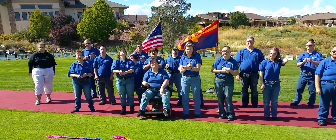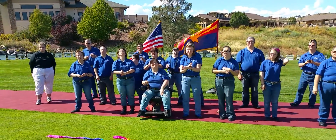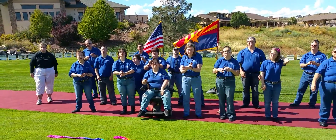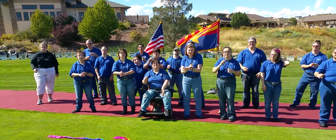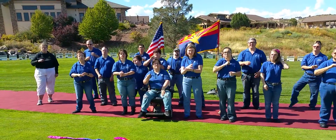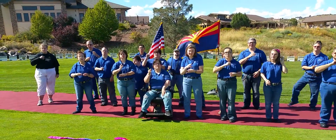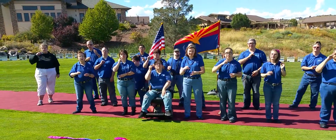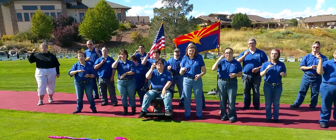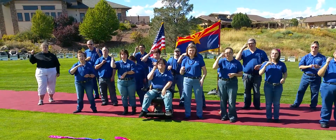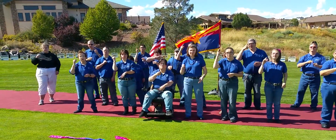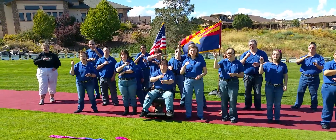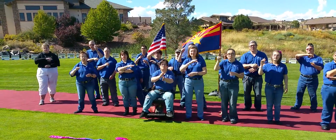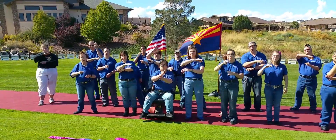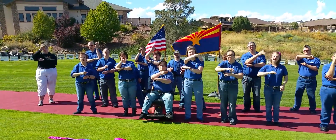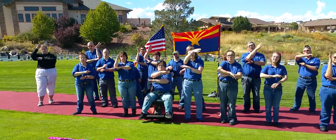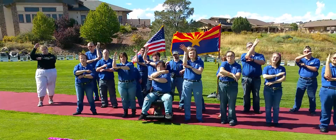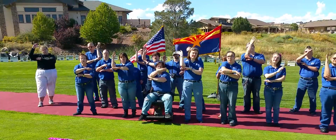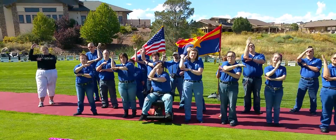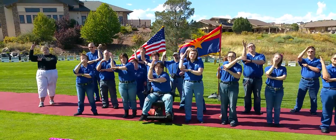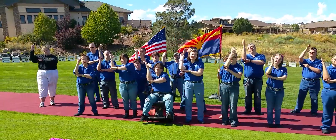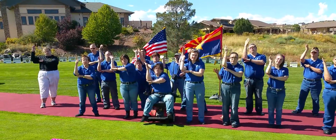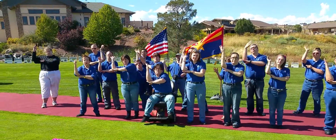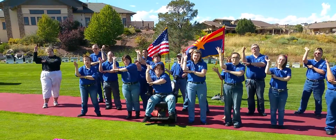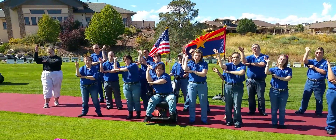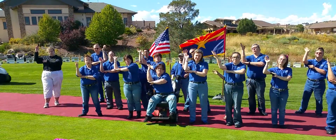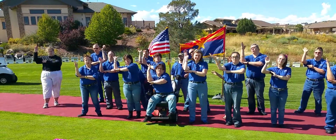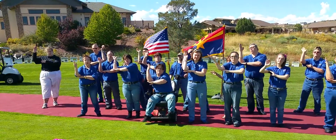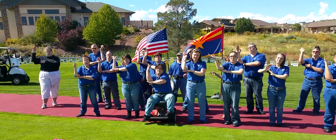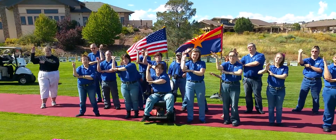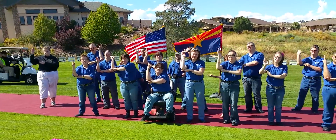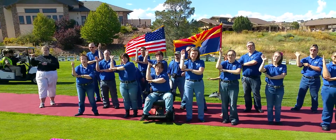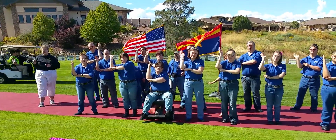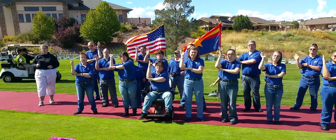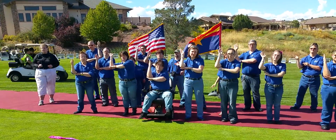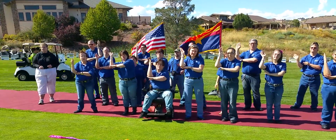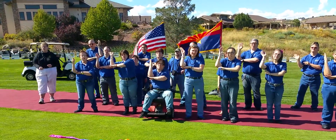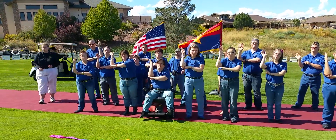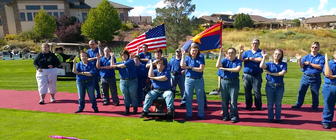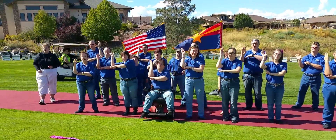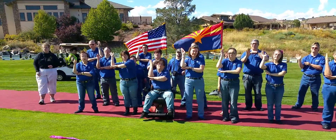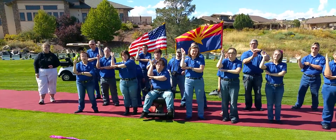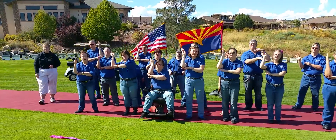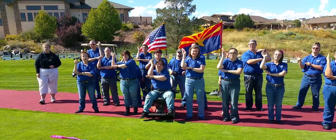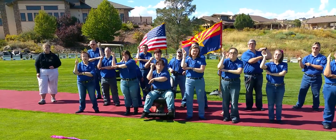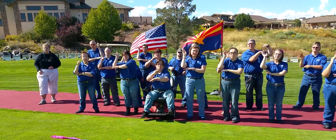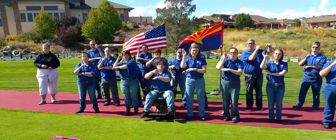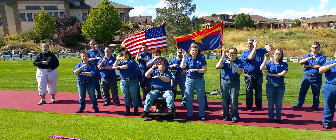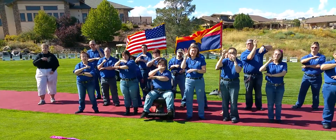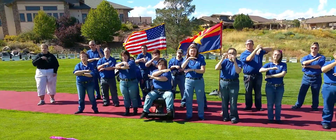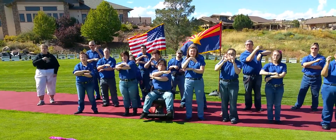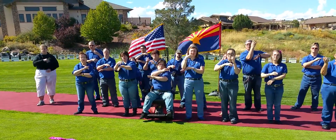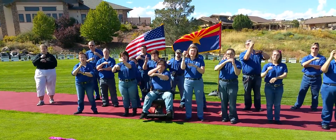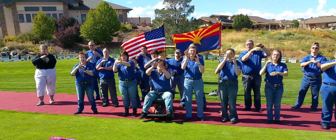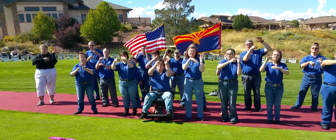I see skies of blue, and clouds of white,